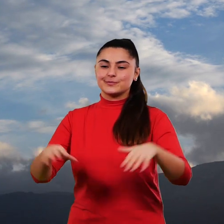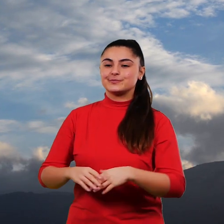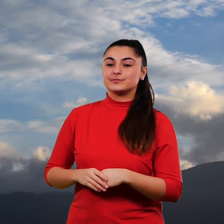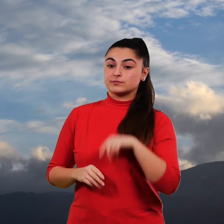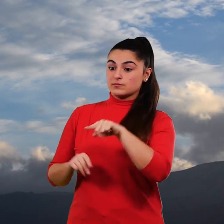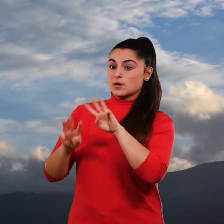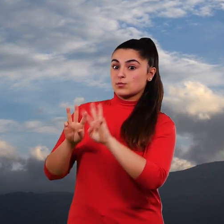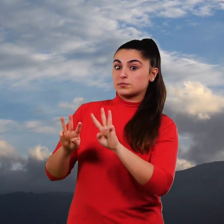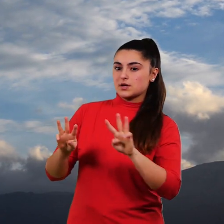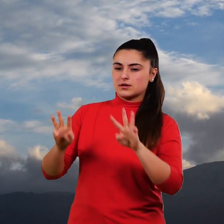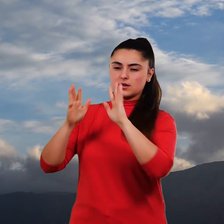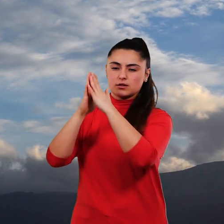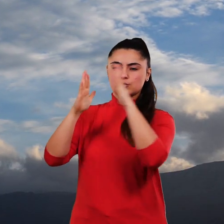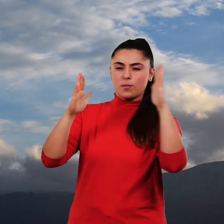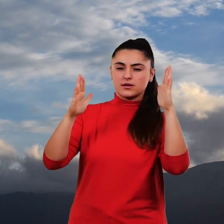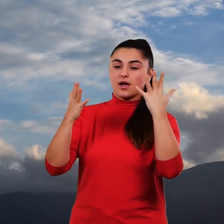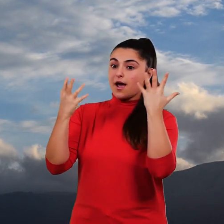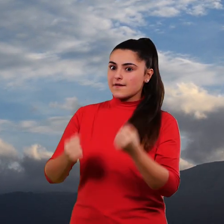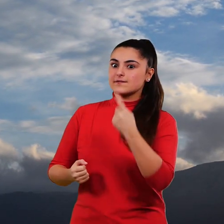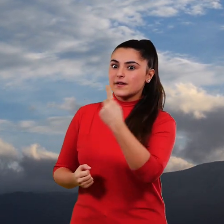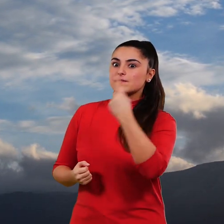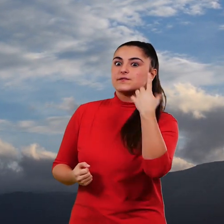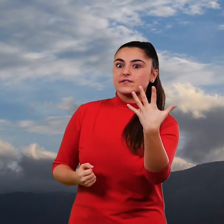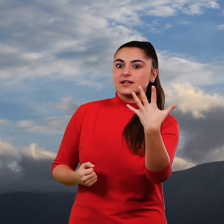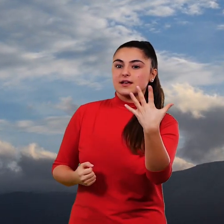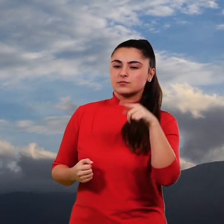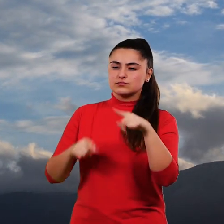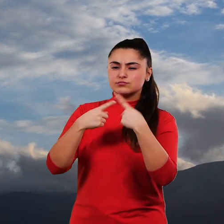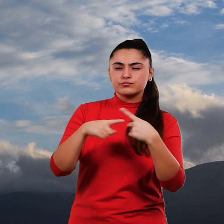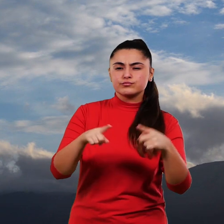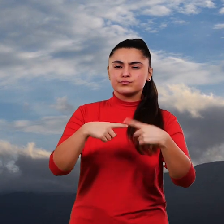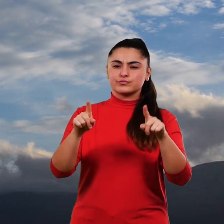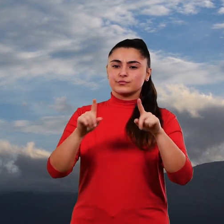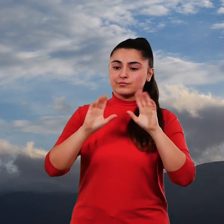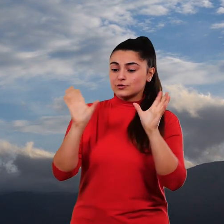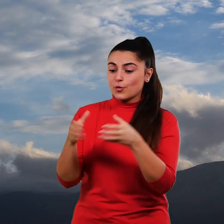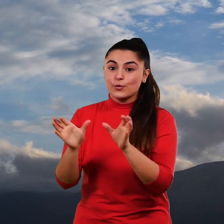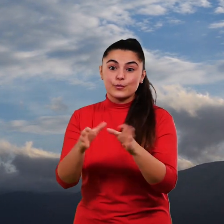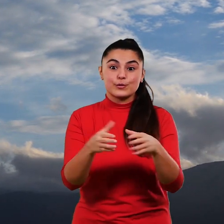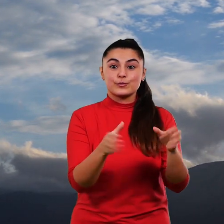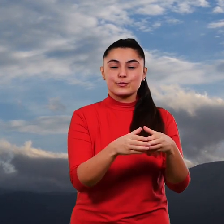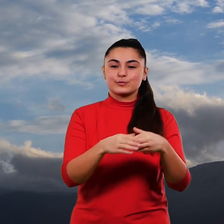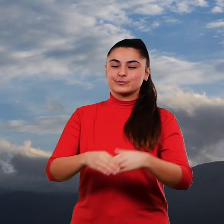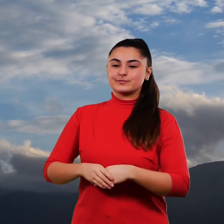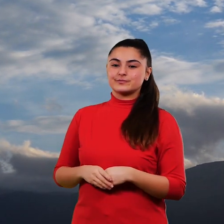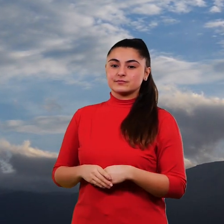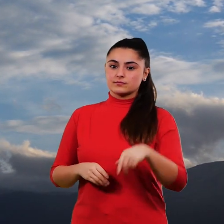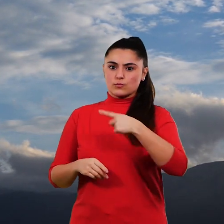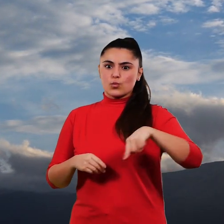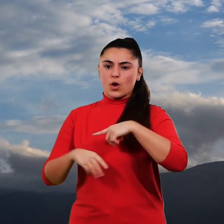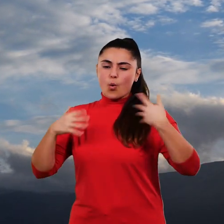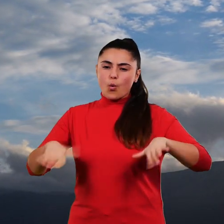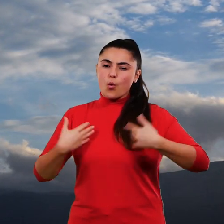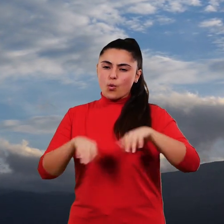15 digital lessons prepared by the three partners. Special thanks to the Anna Lindh Euro-Mediterranean